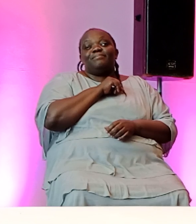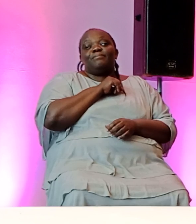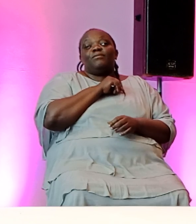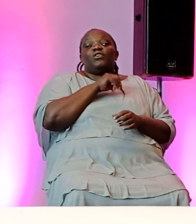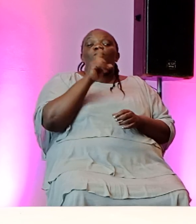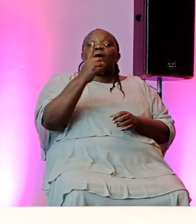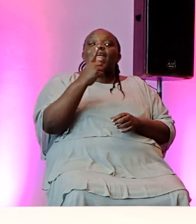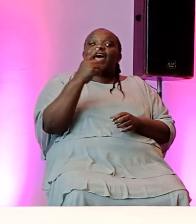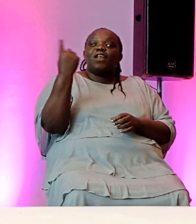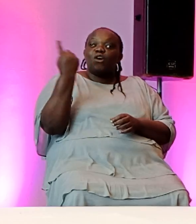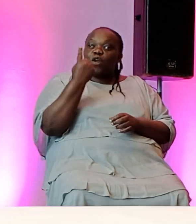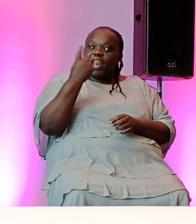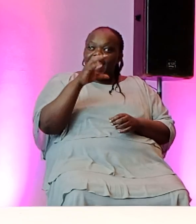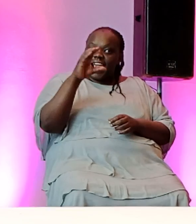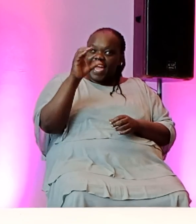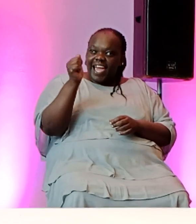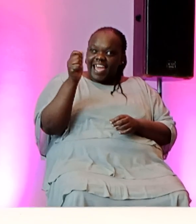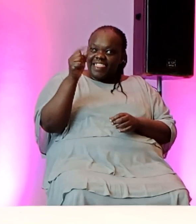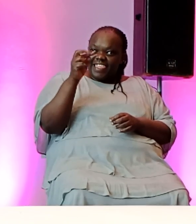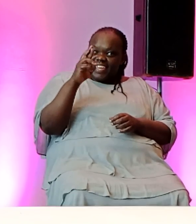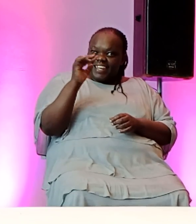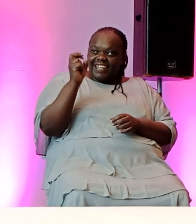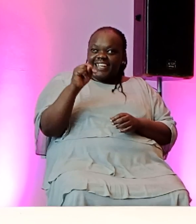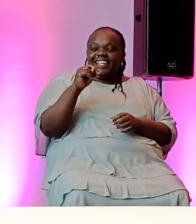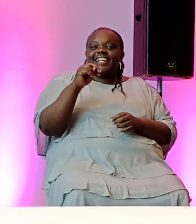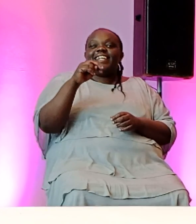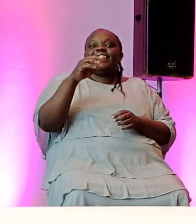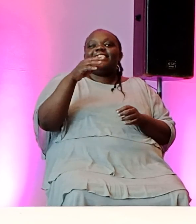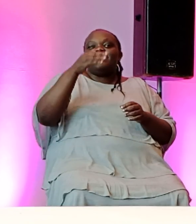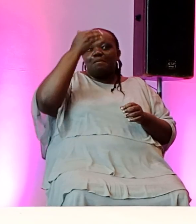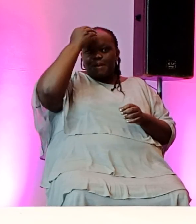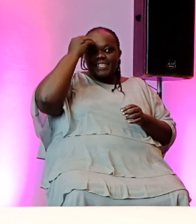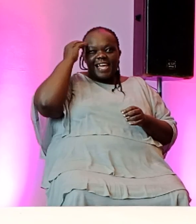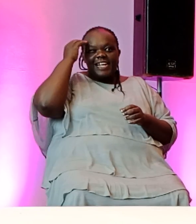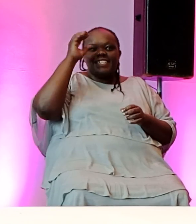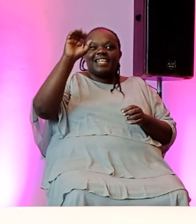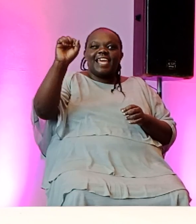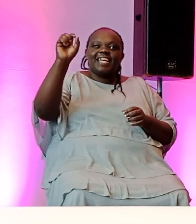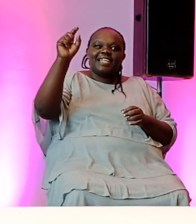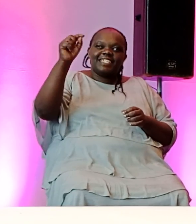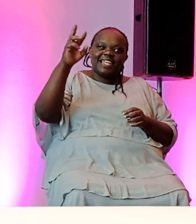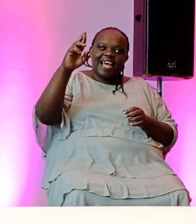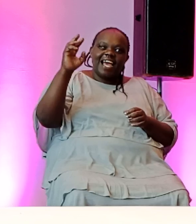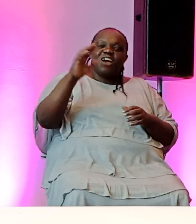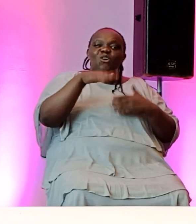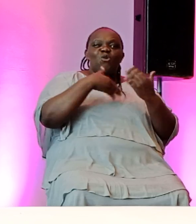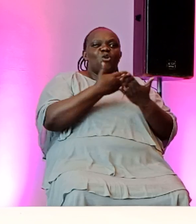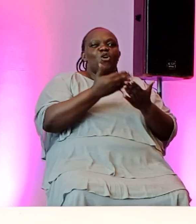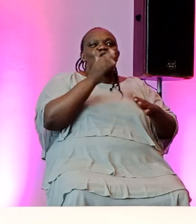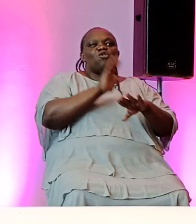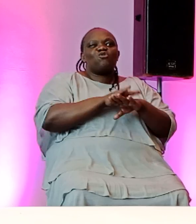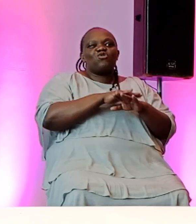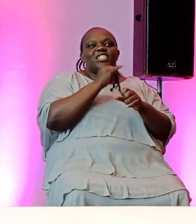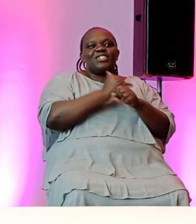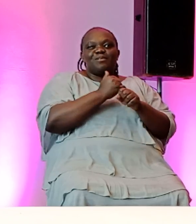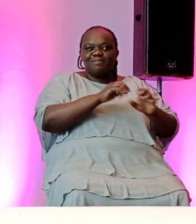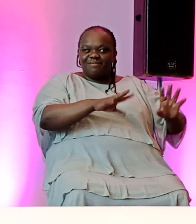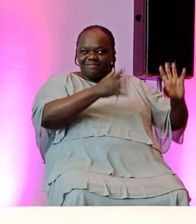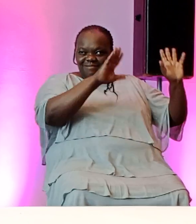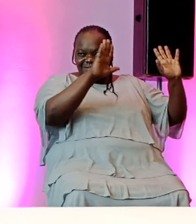our one and only Catherine, Honorable Esther Passaris. I think we're all doing a good job with this. We should clap for